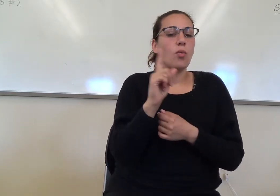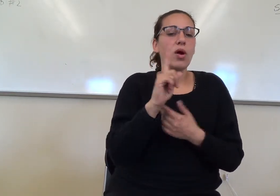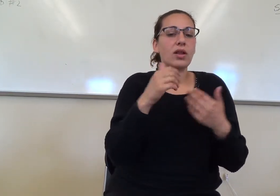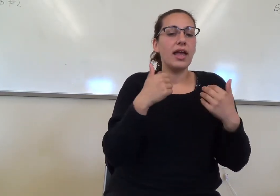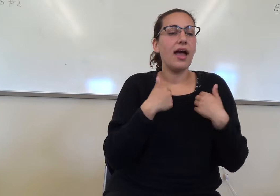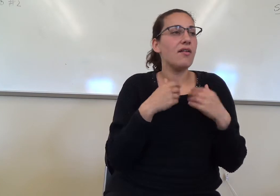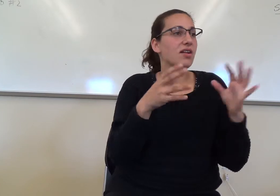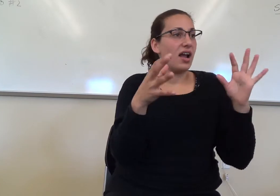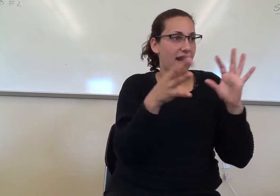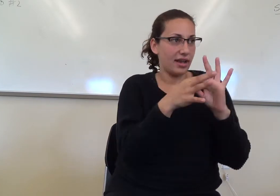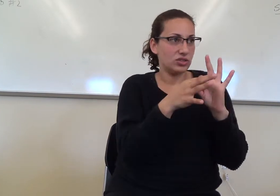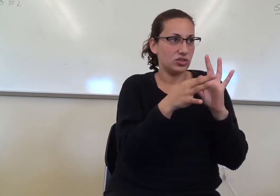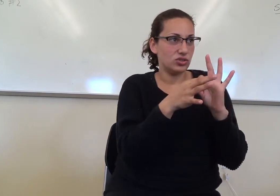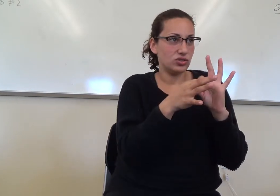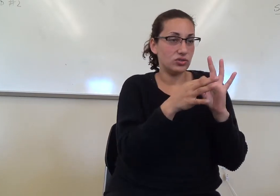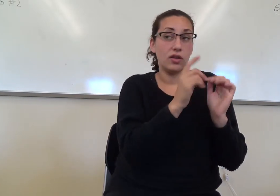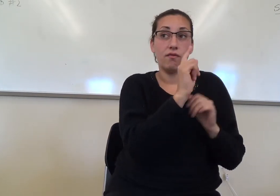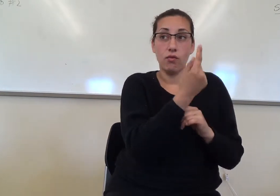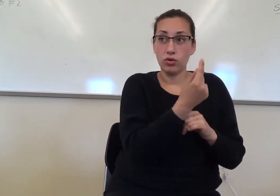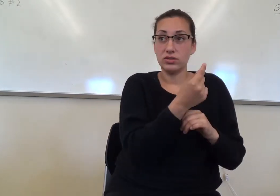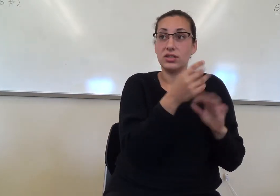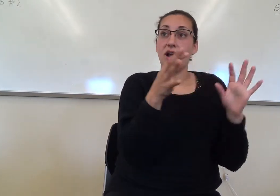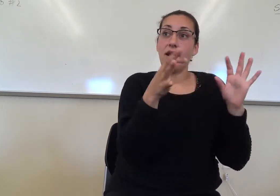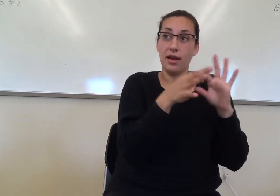also reference to chunky, okay?